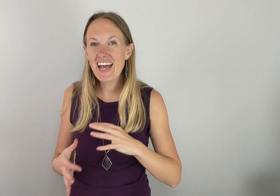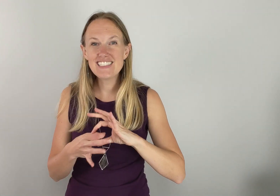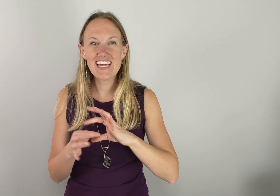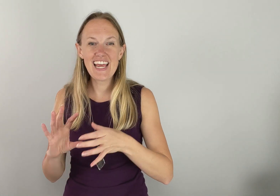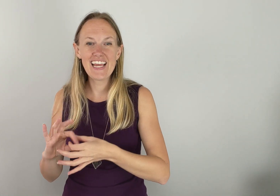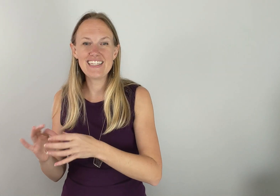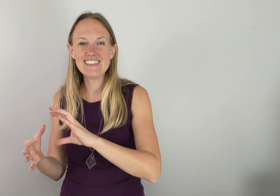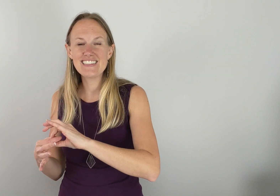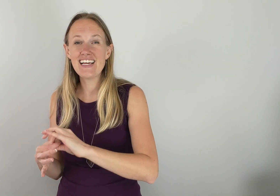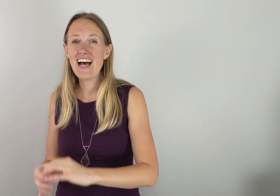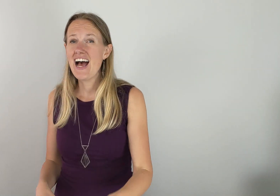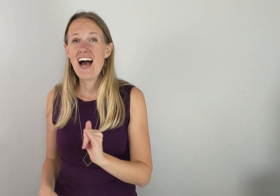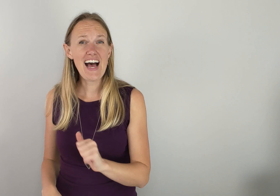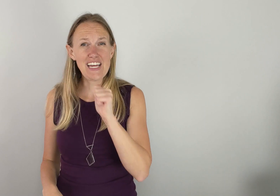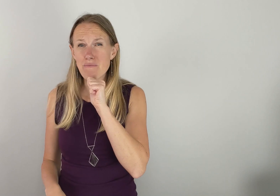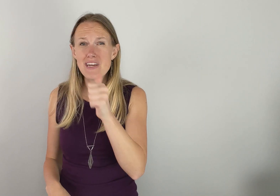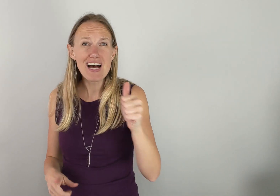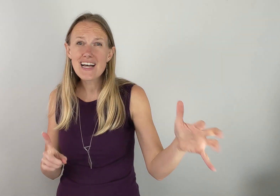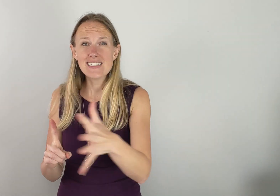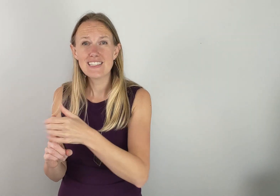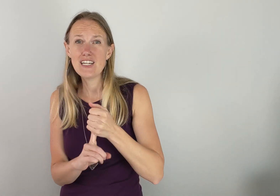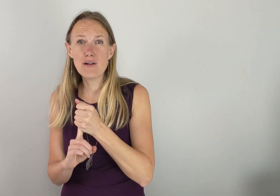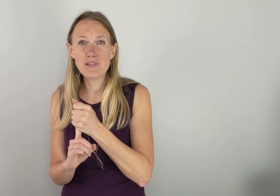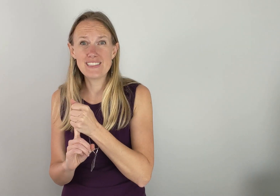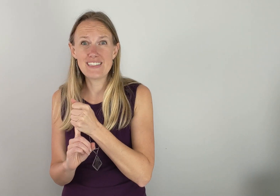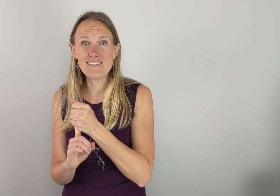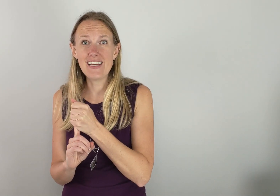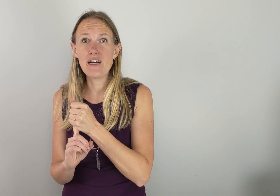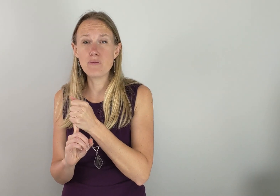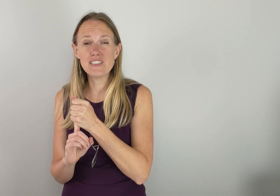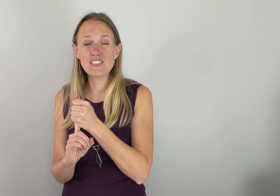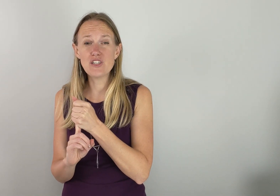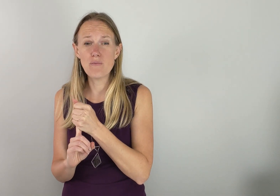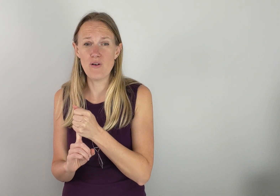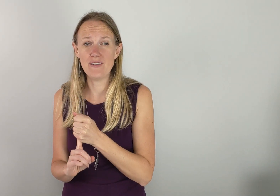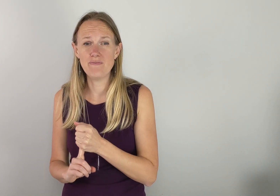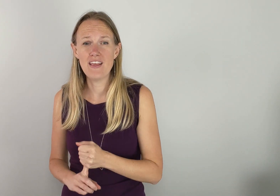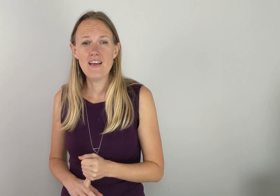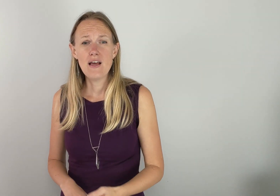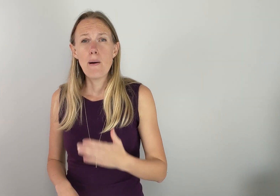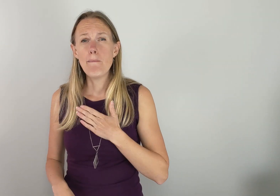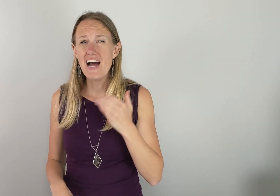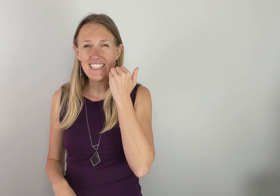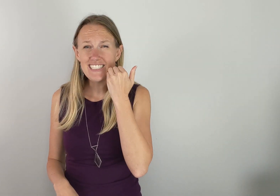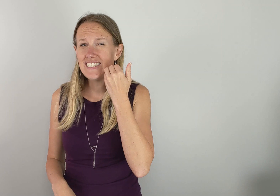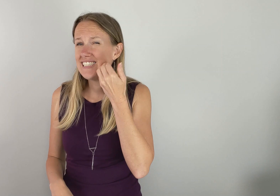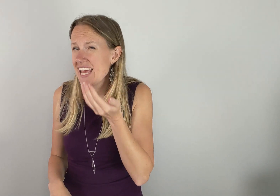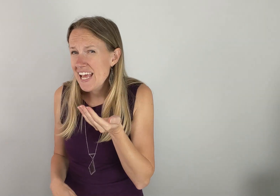my chains, I am not a prisoner, right? I'm a prisoner no more. My